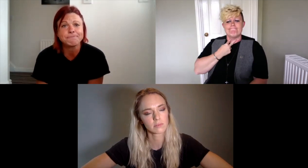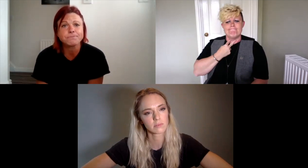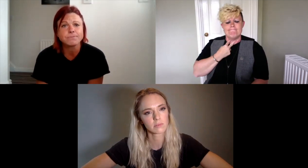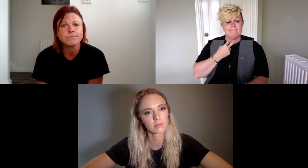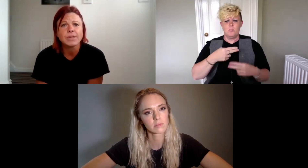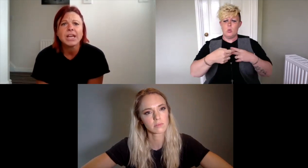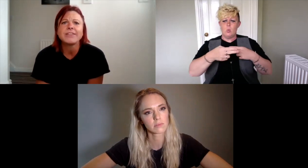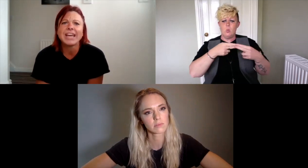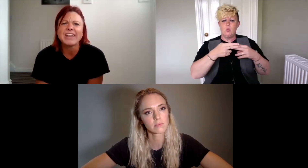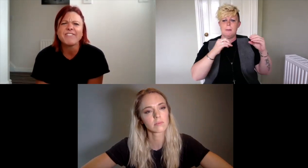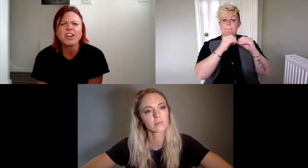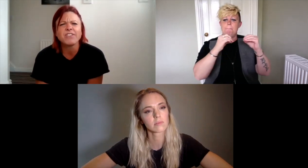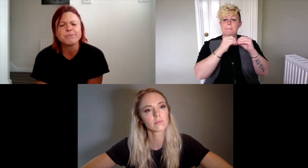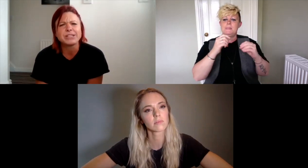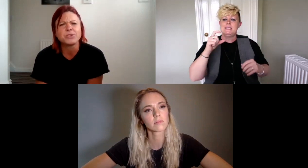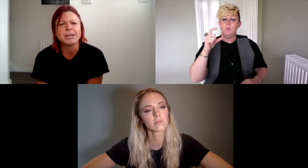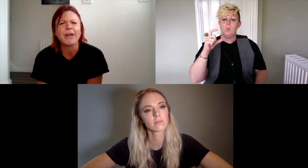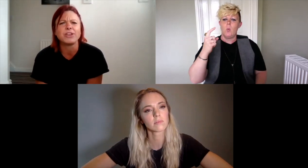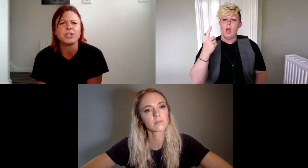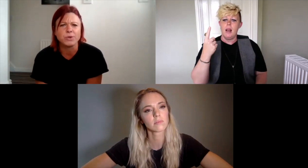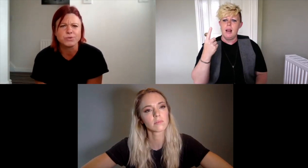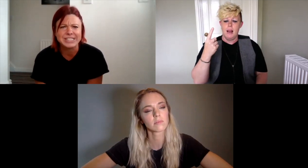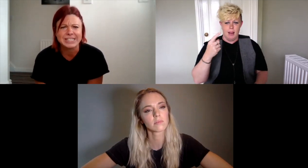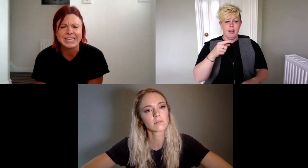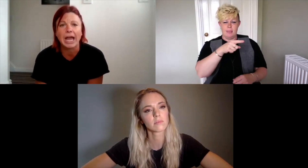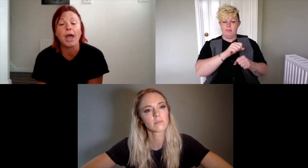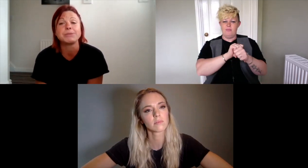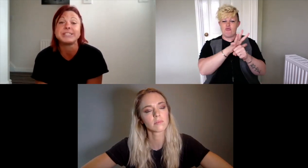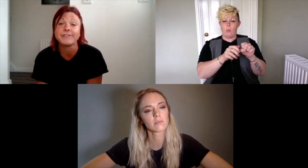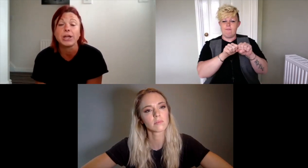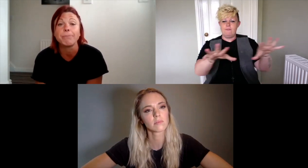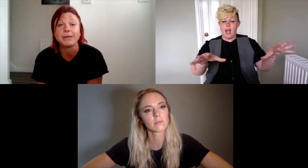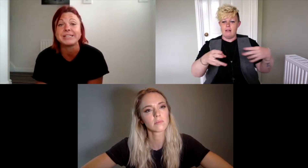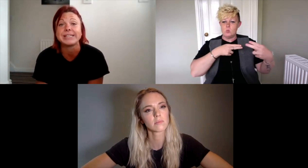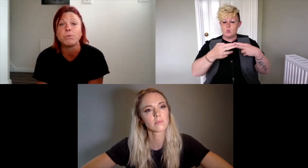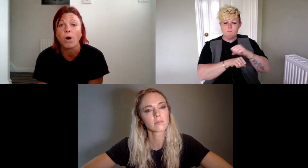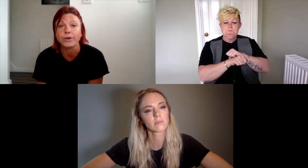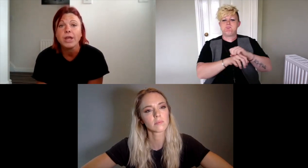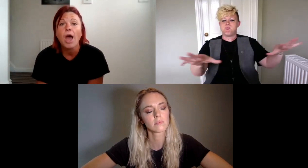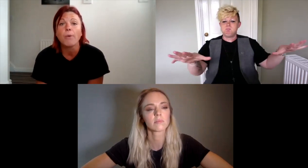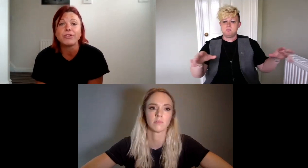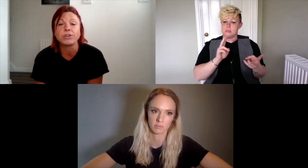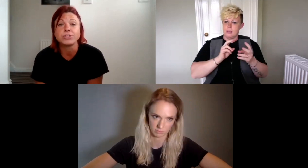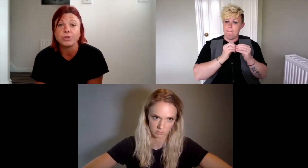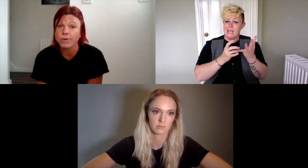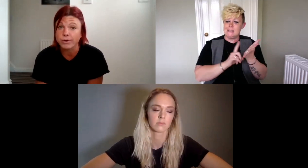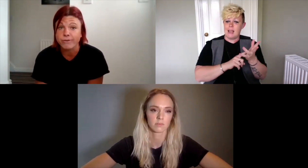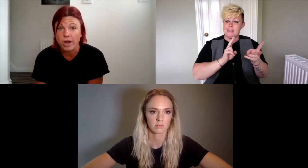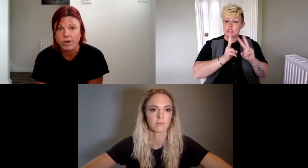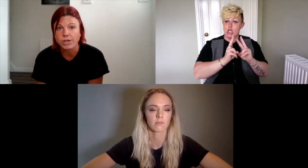community, they've kind of like been talking about the news recently, specifically on BBC One, with regards